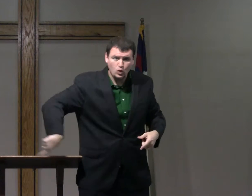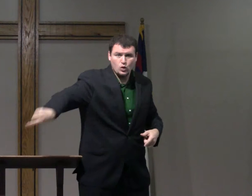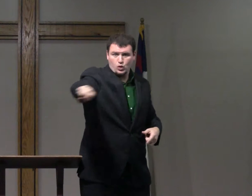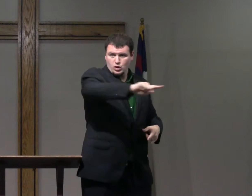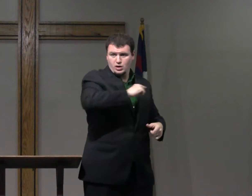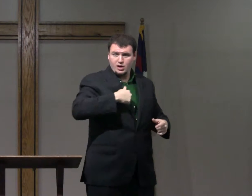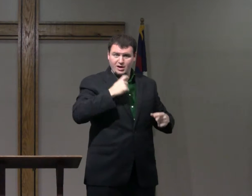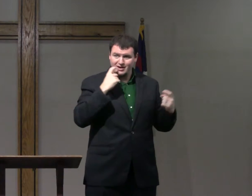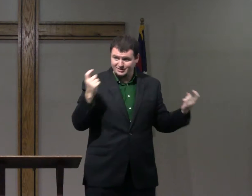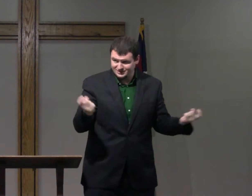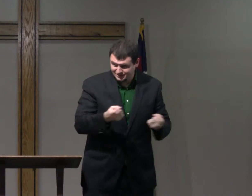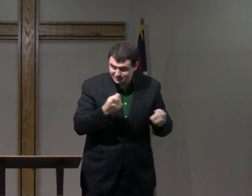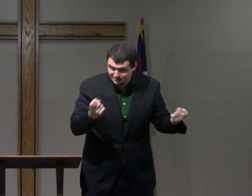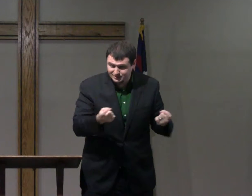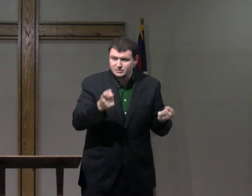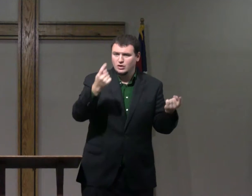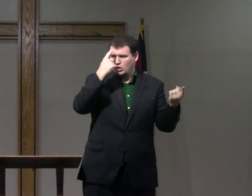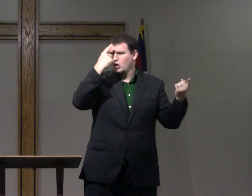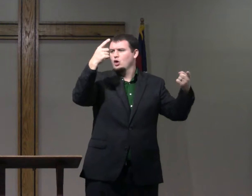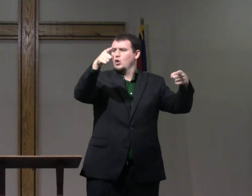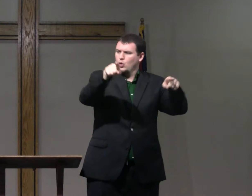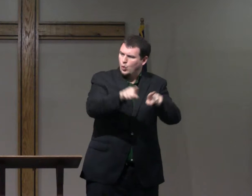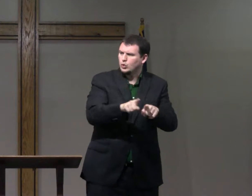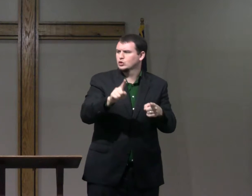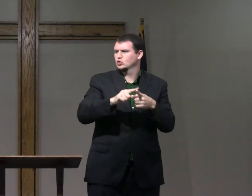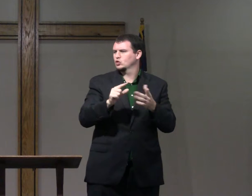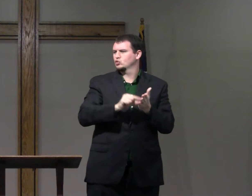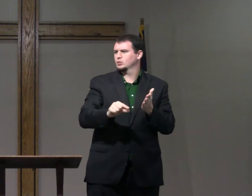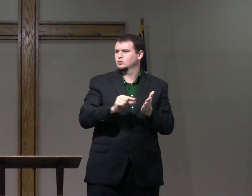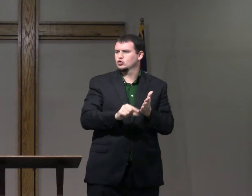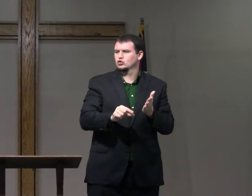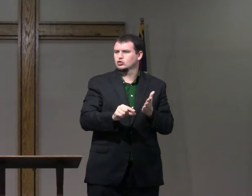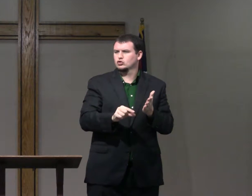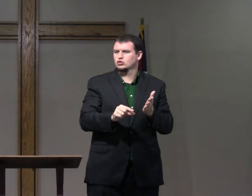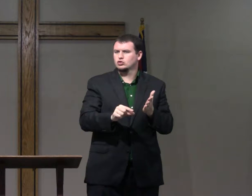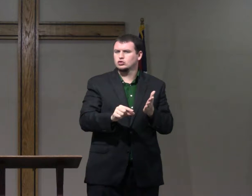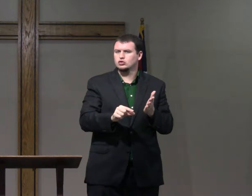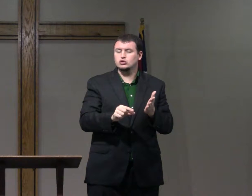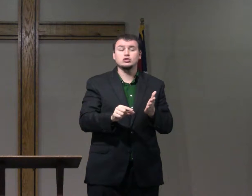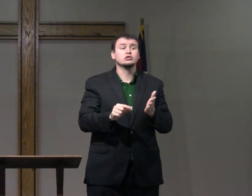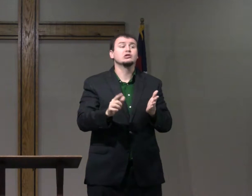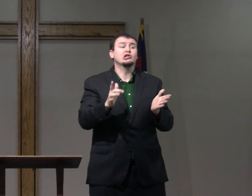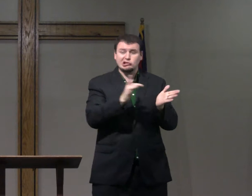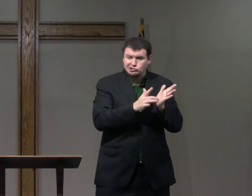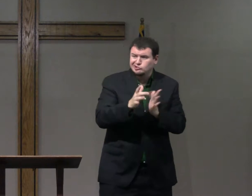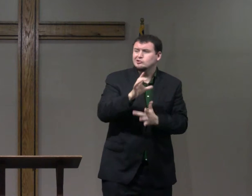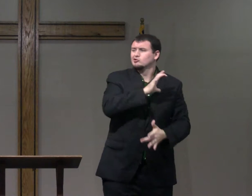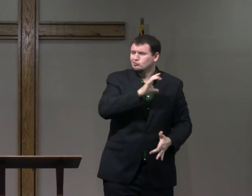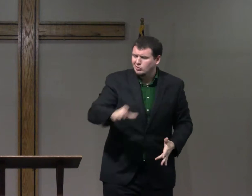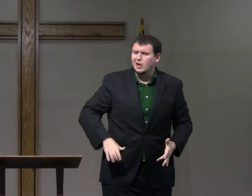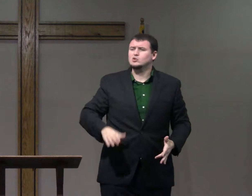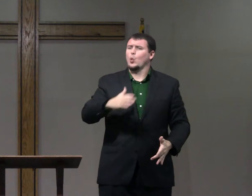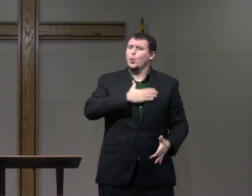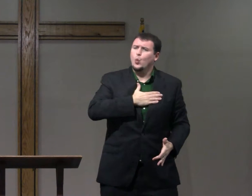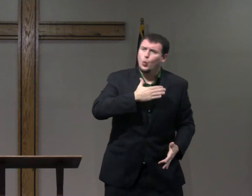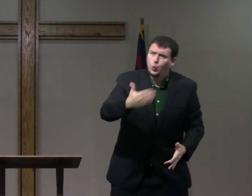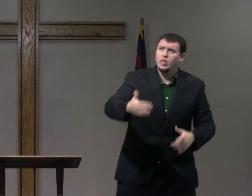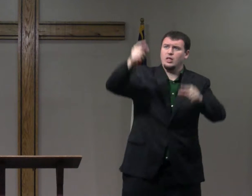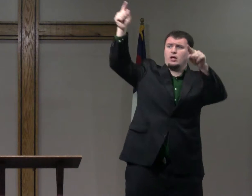died for our sins according to the Scriptures. That Jesus Christ